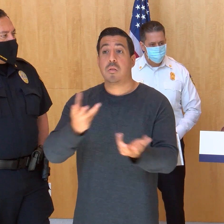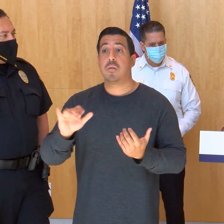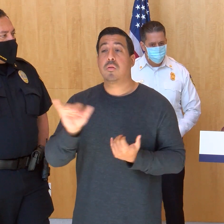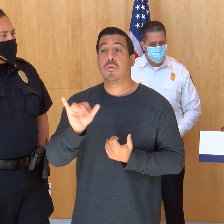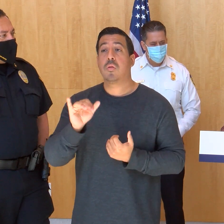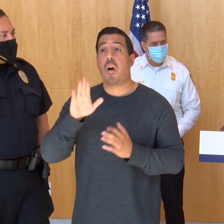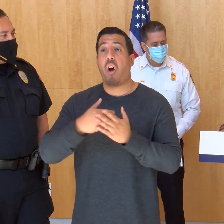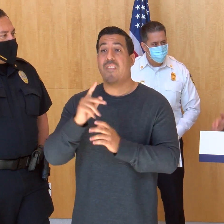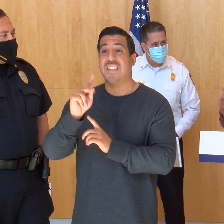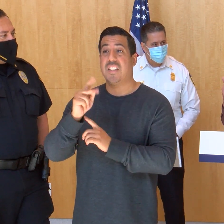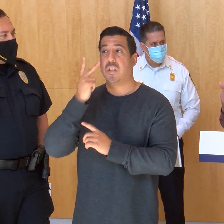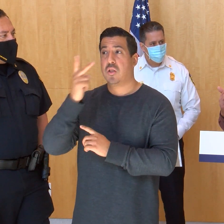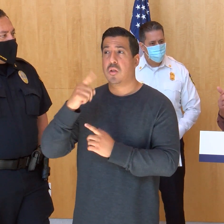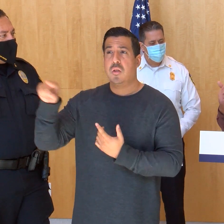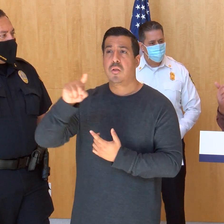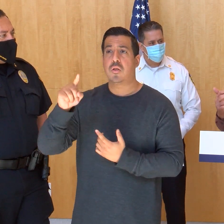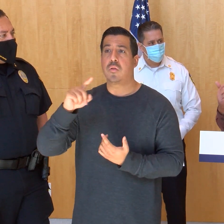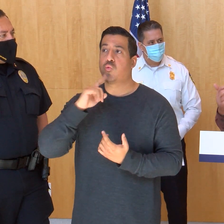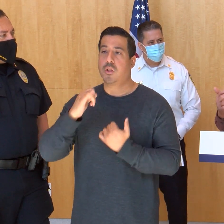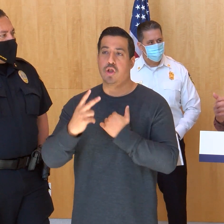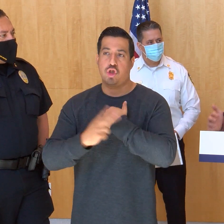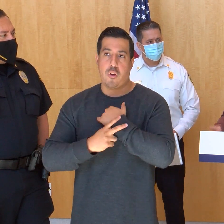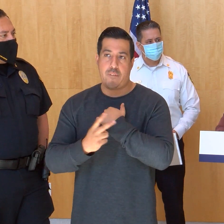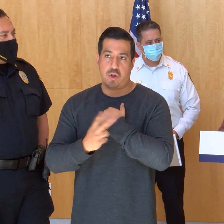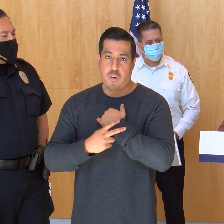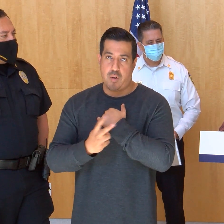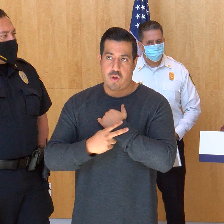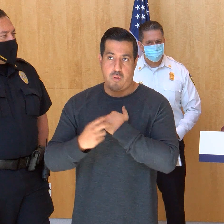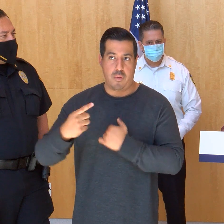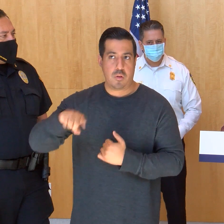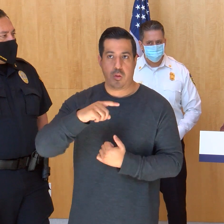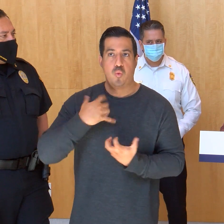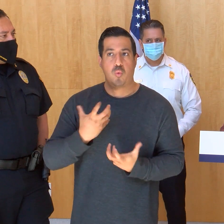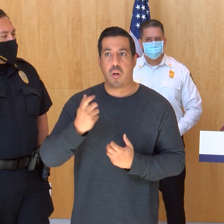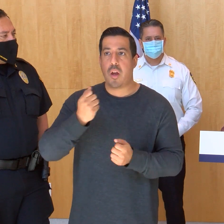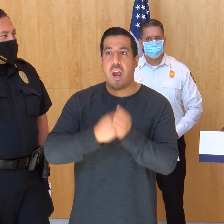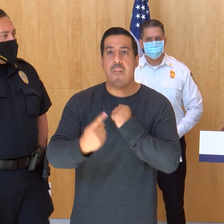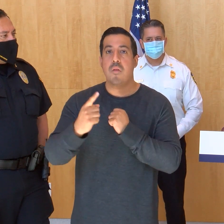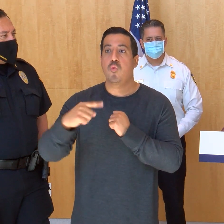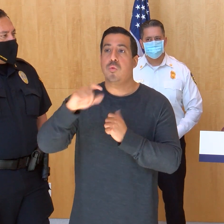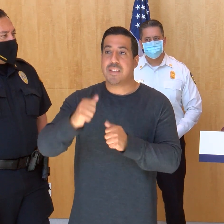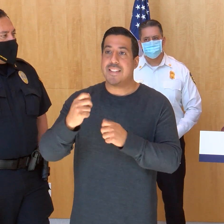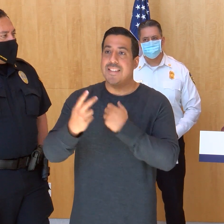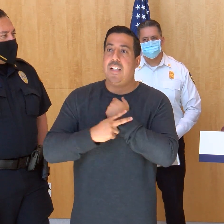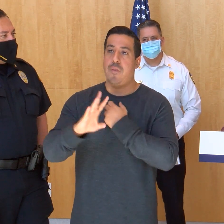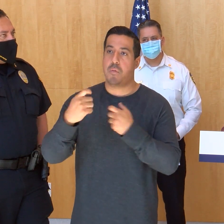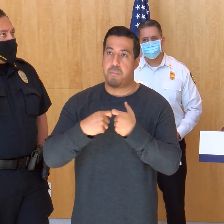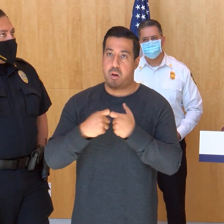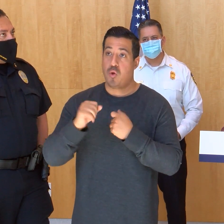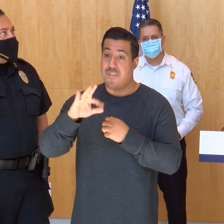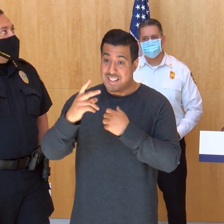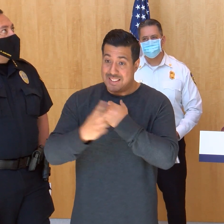yesterday on many TV outlets, conserve, conserve, conserve. We need every watt savings as we can. If you save a watt of